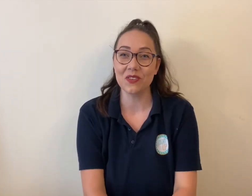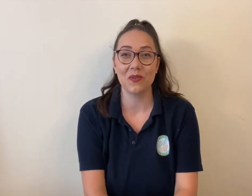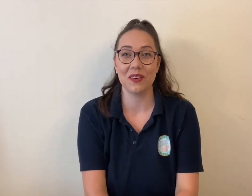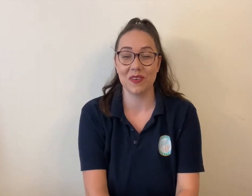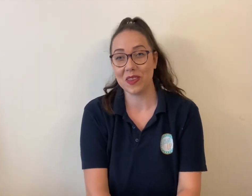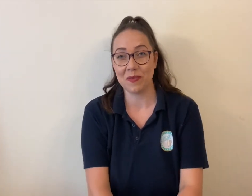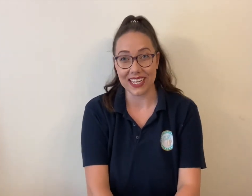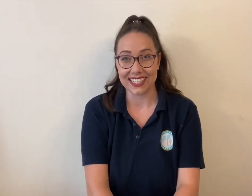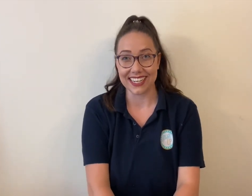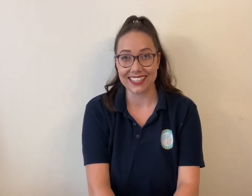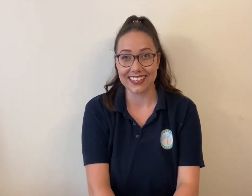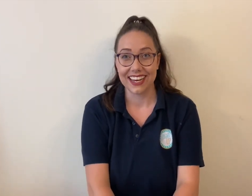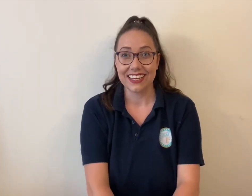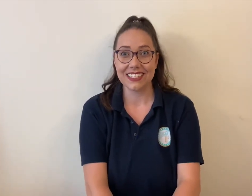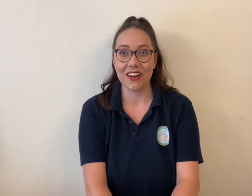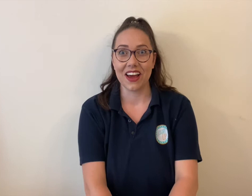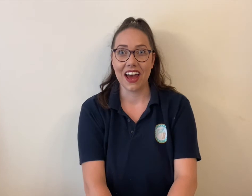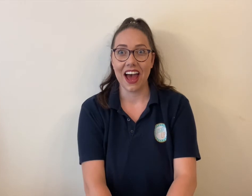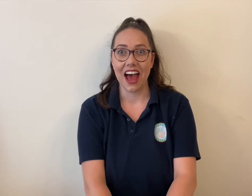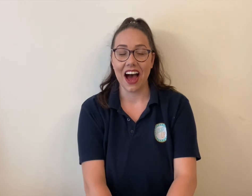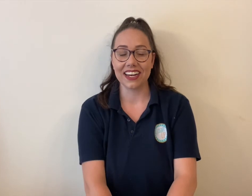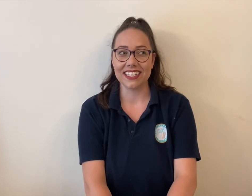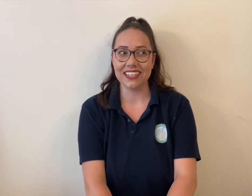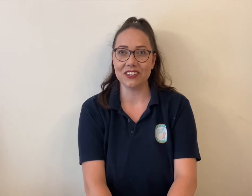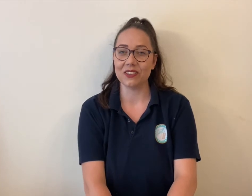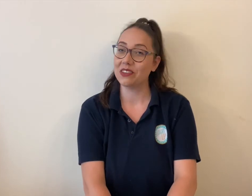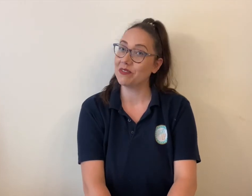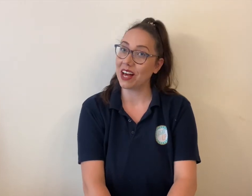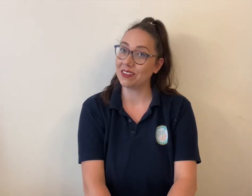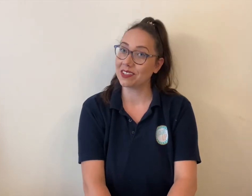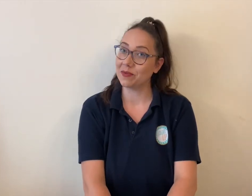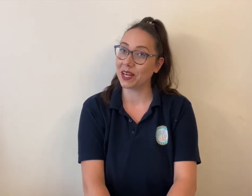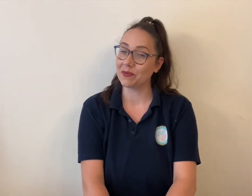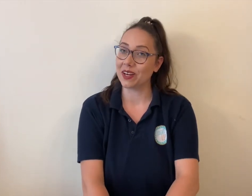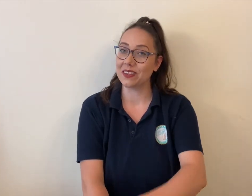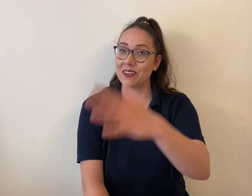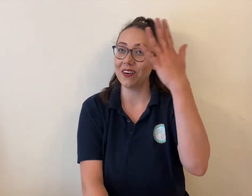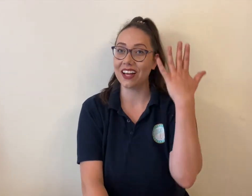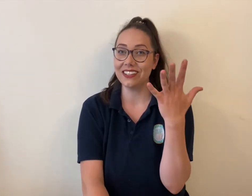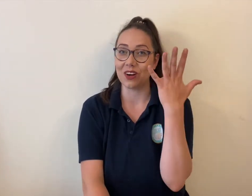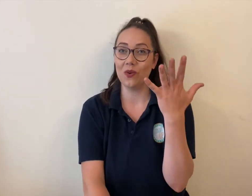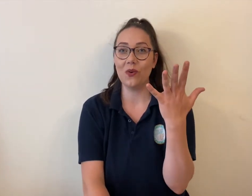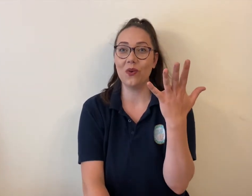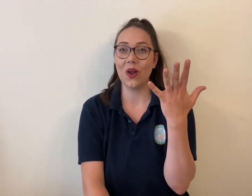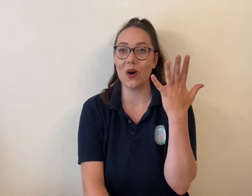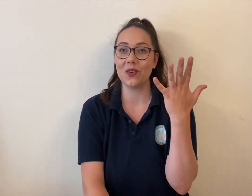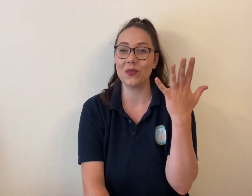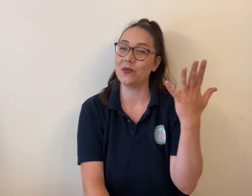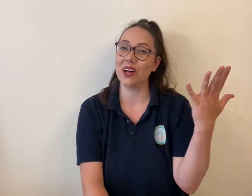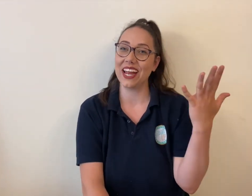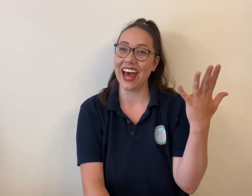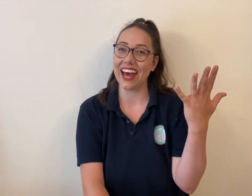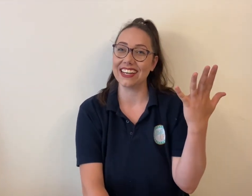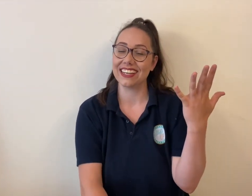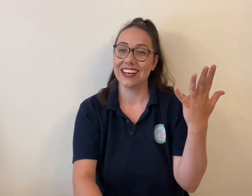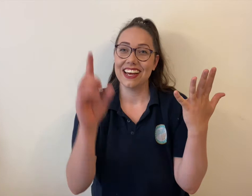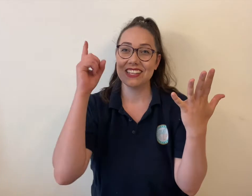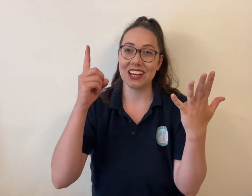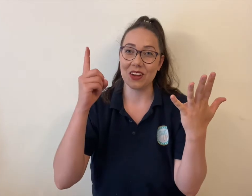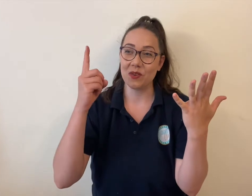with the basics. So I'm going to teach you the vowels to begin with. So the vowels are all on one hand. So when